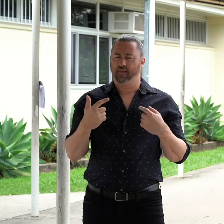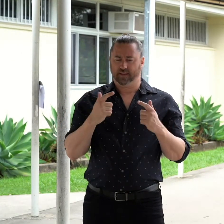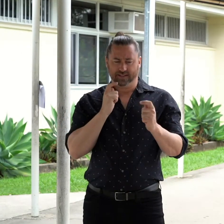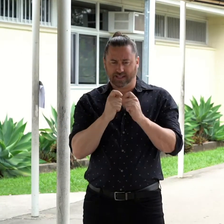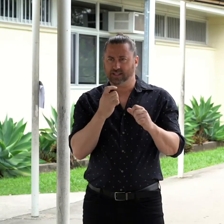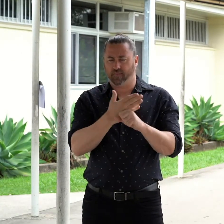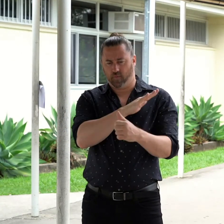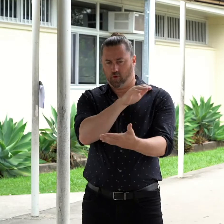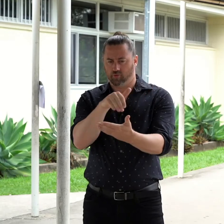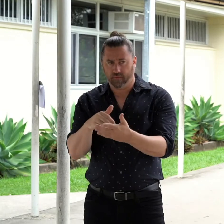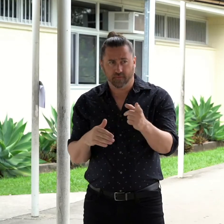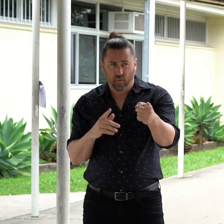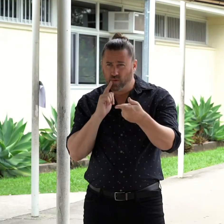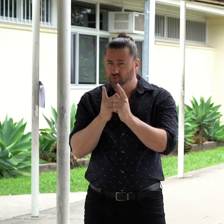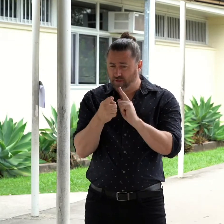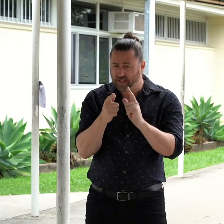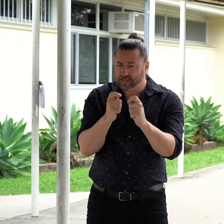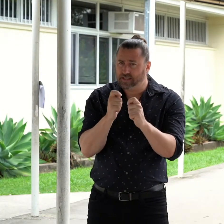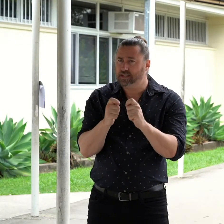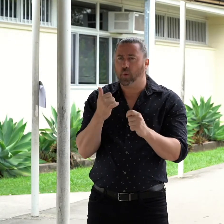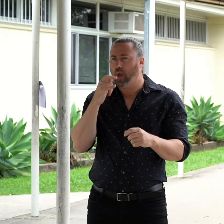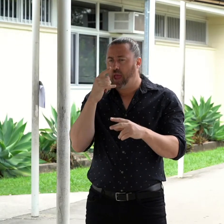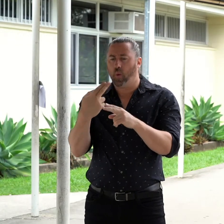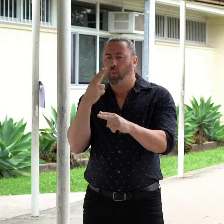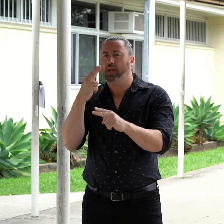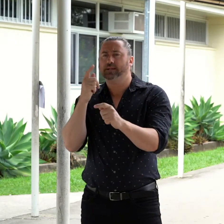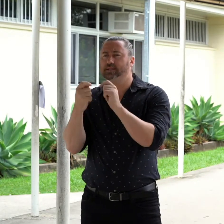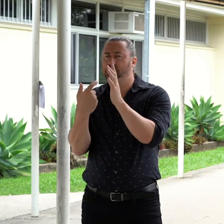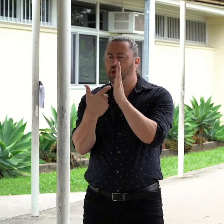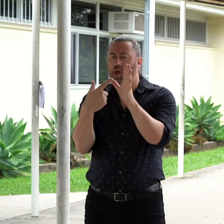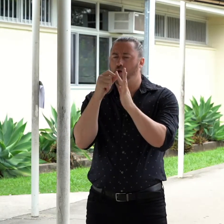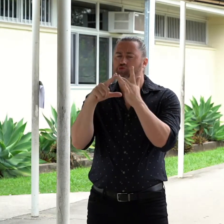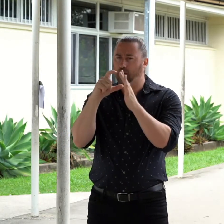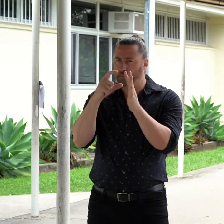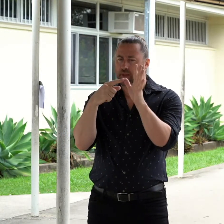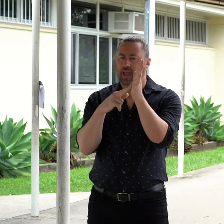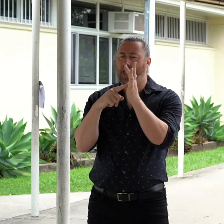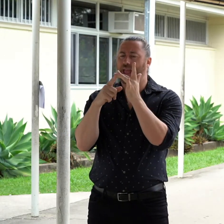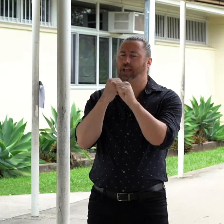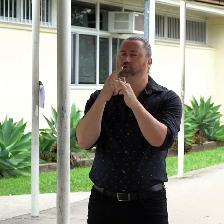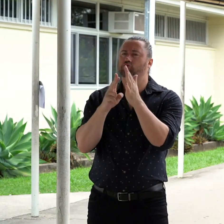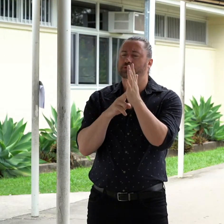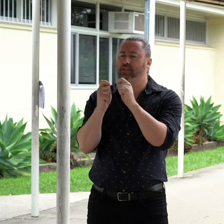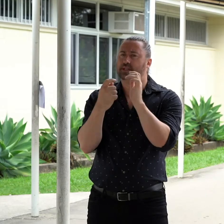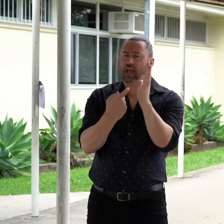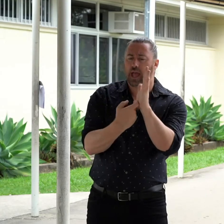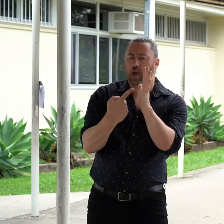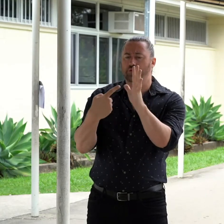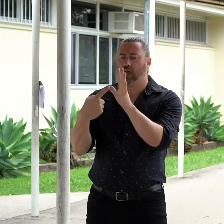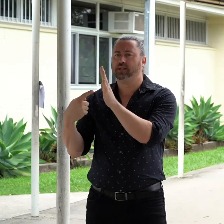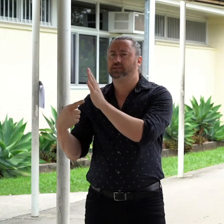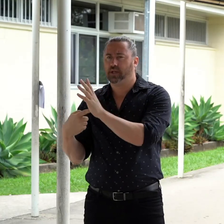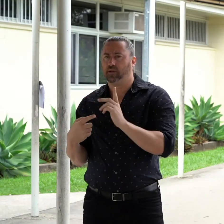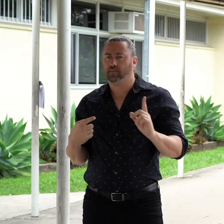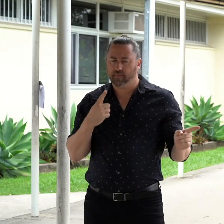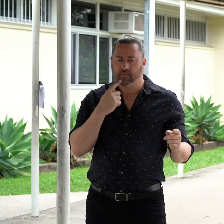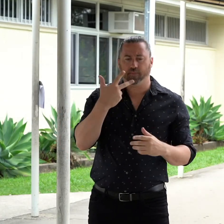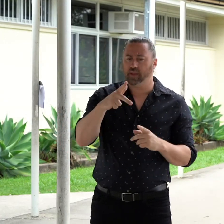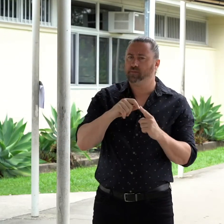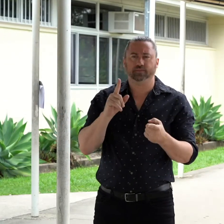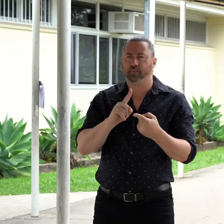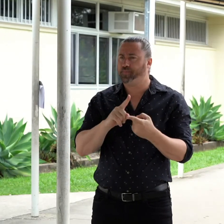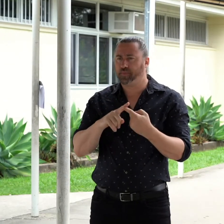state. Will you drop it or change the test to a rapid antigen test when you hit 80? We are not removing the requirement to have a test at the 80%, because